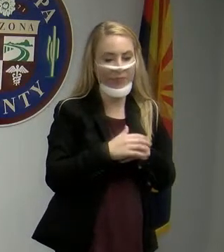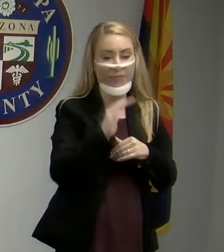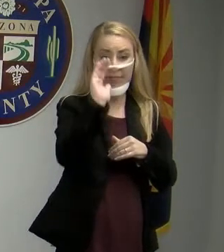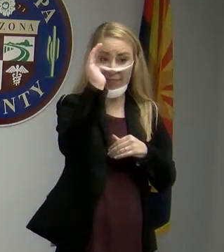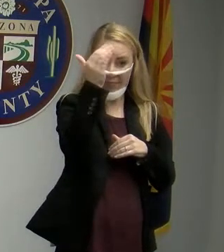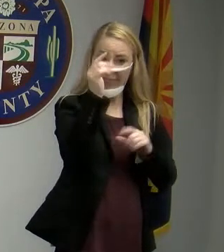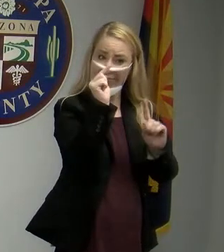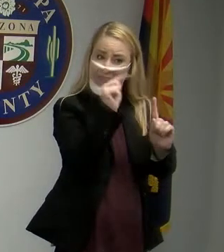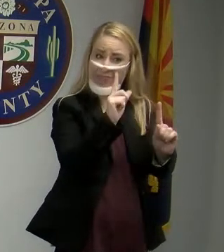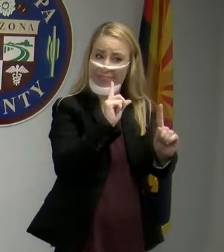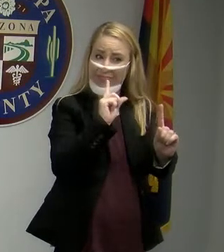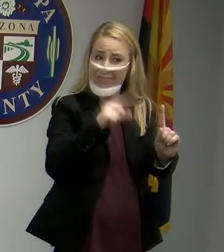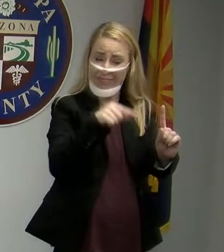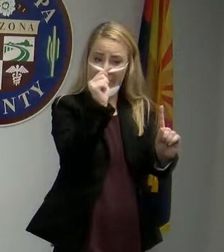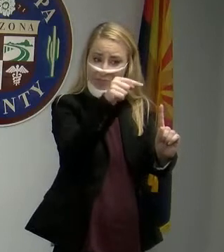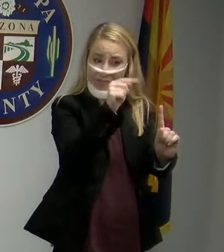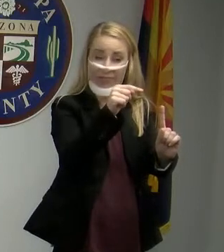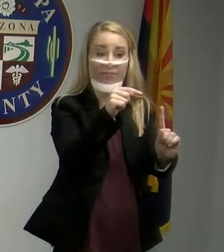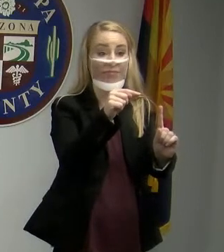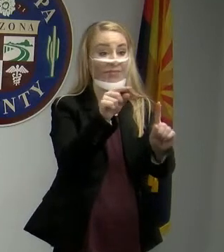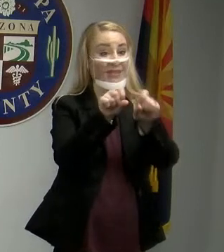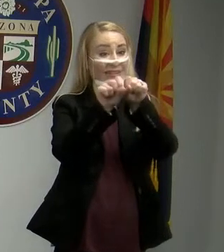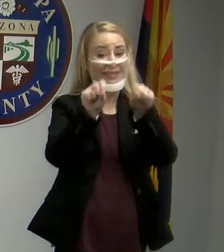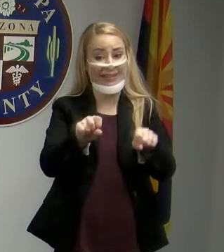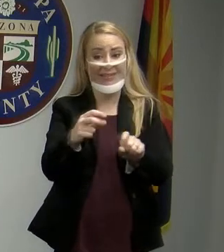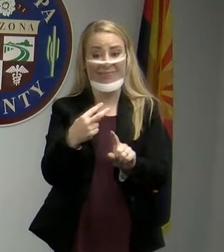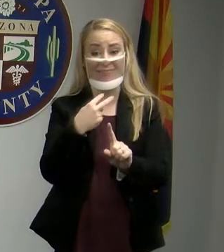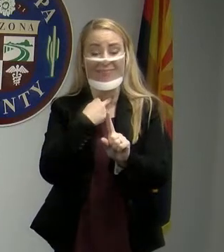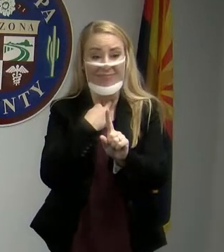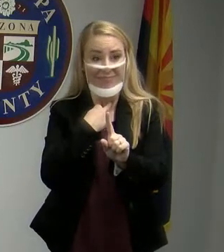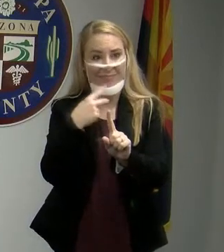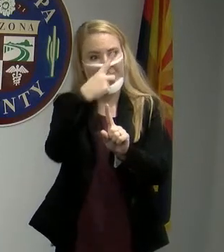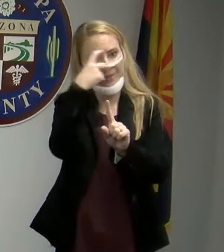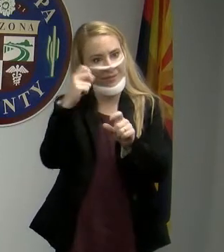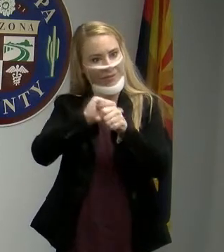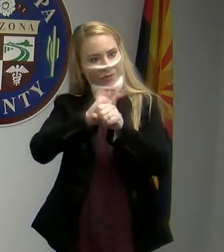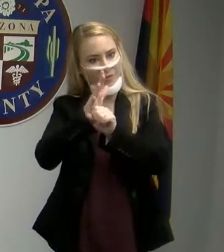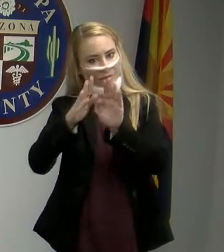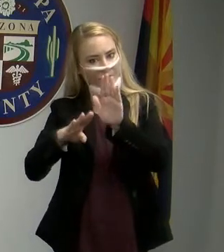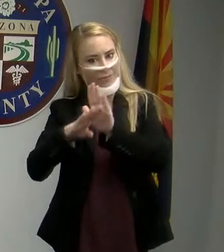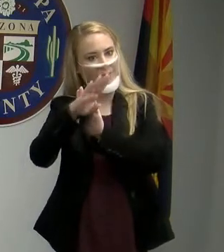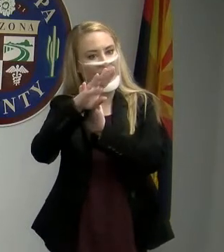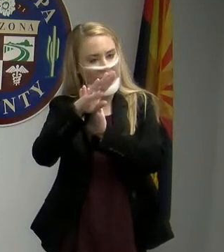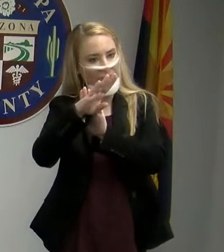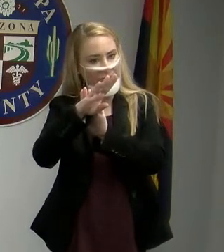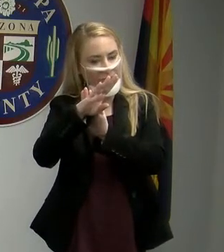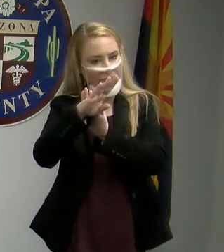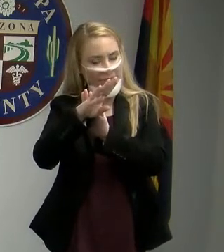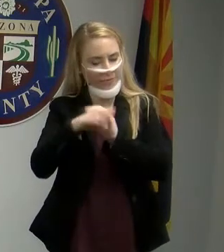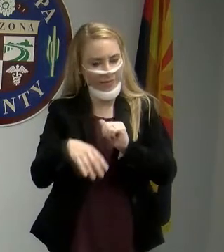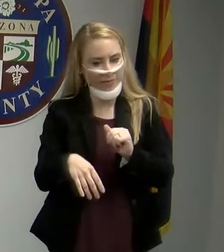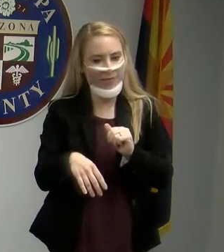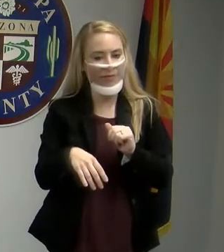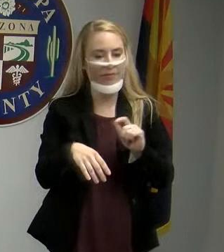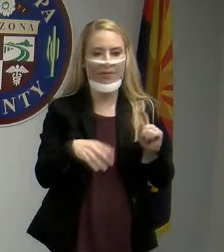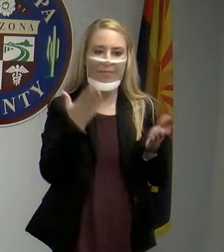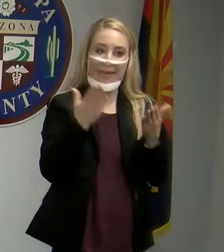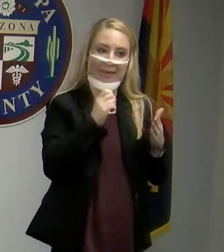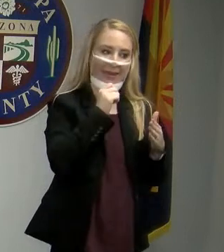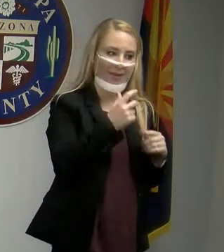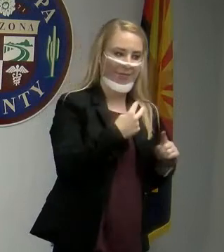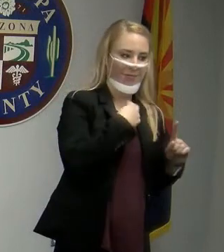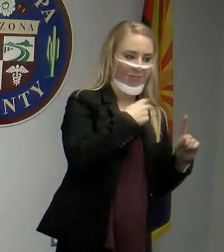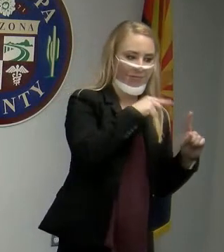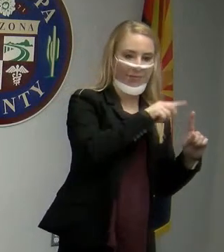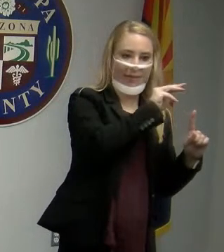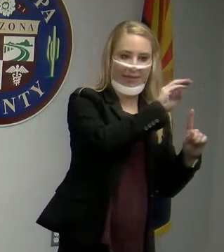that basically the system is clogged by this surge of COVID deaths, which may not be arriving at the ME's office, but